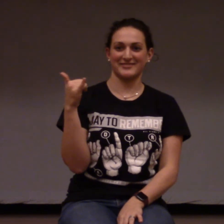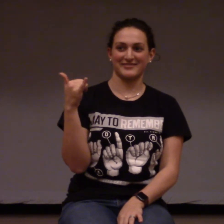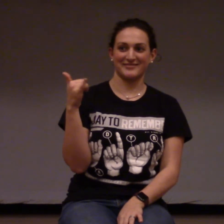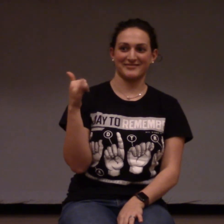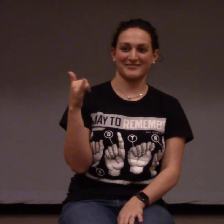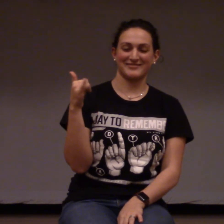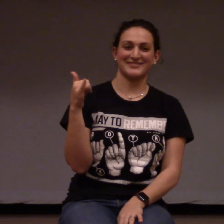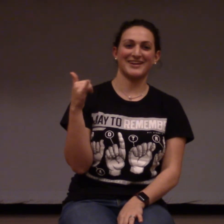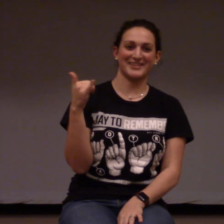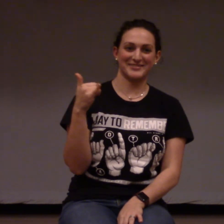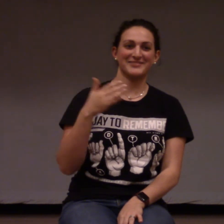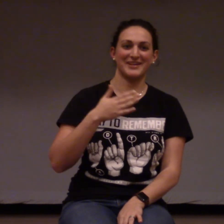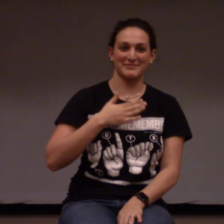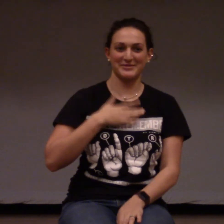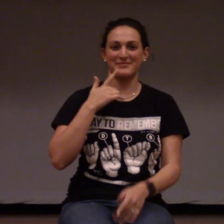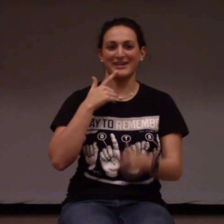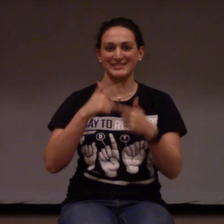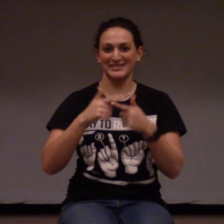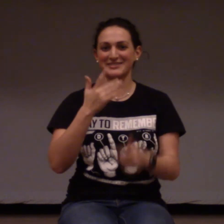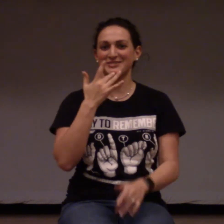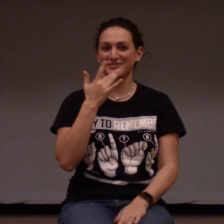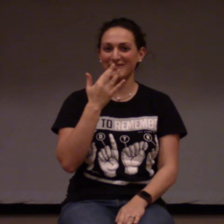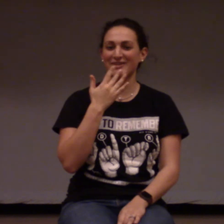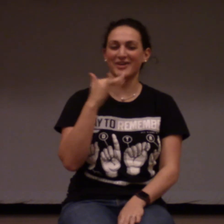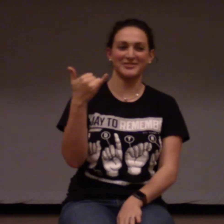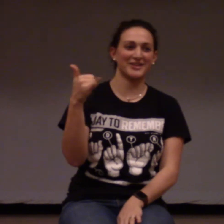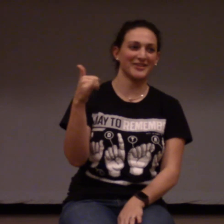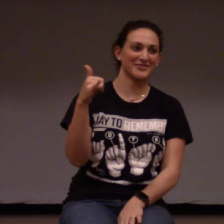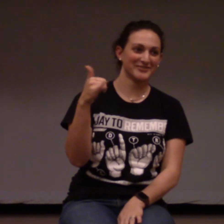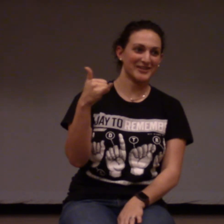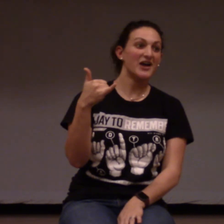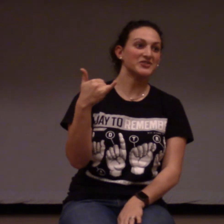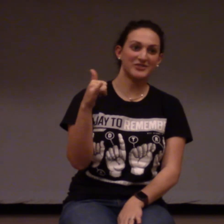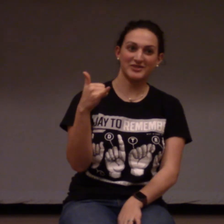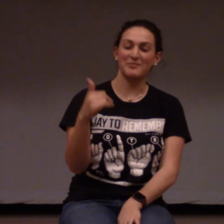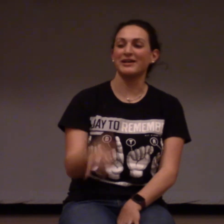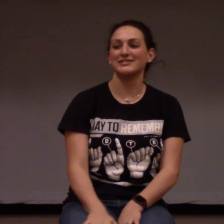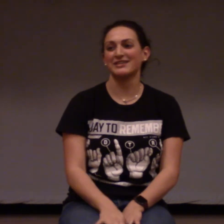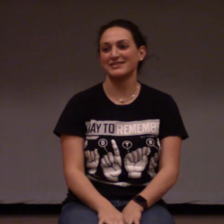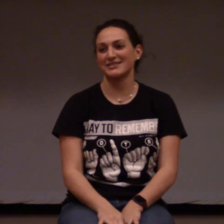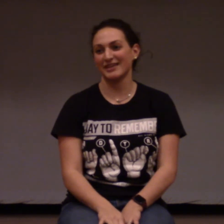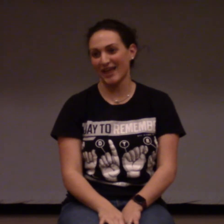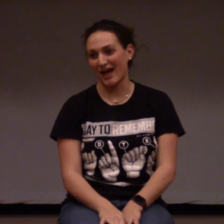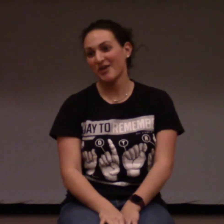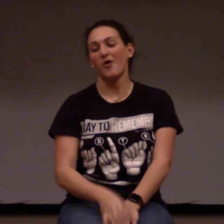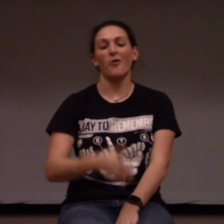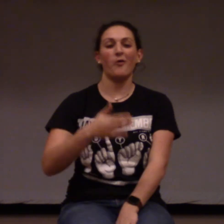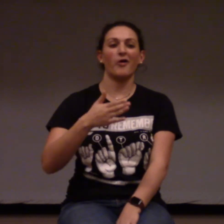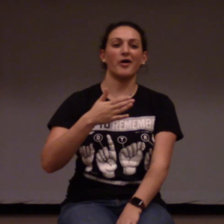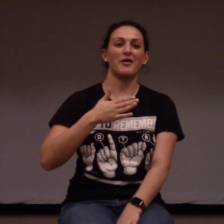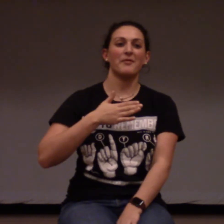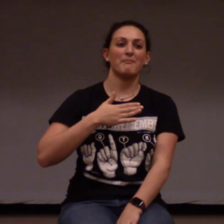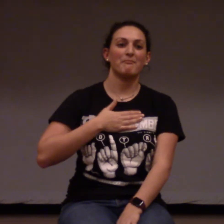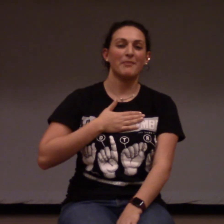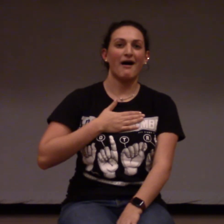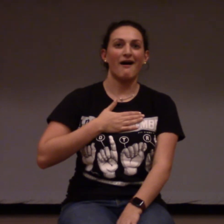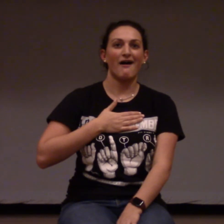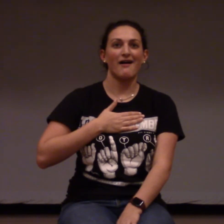Yellow. Yellow. Yep, so my sister's favorite color is yellow. So you can start making sentences like that. Or